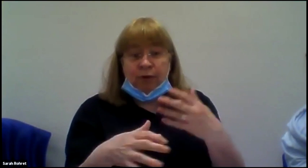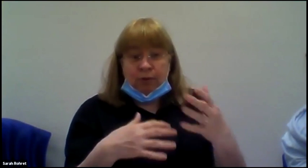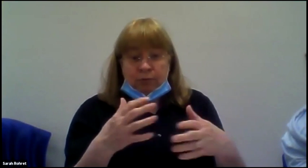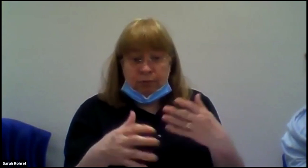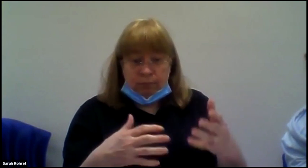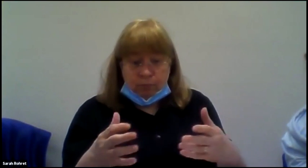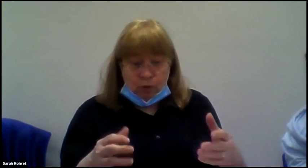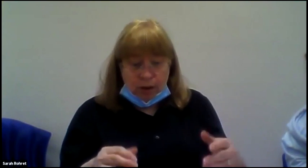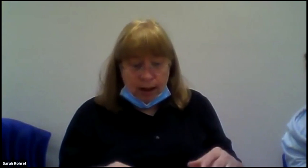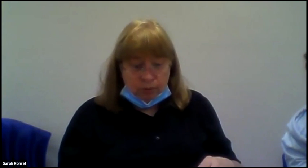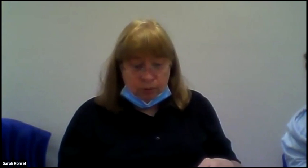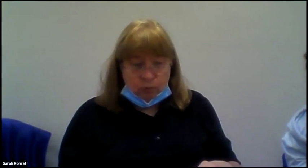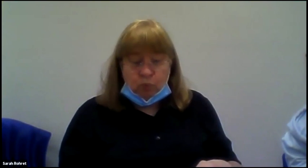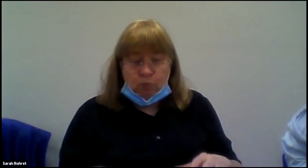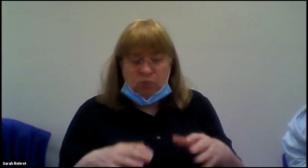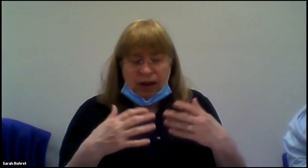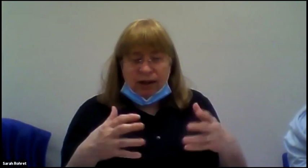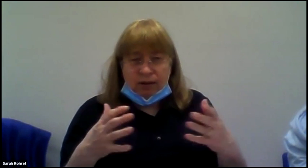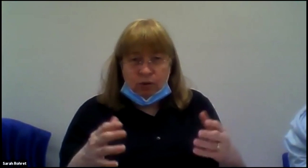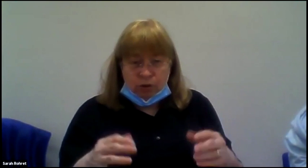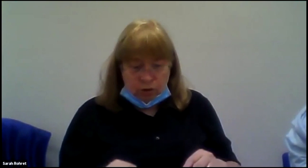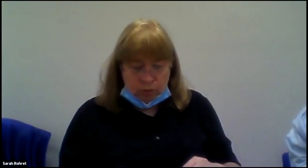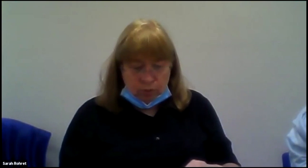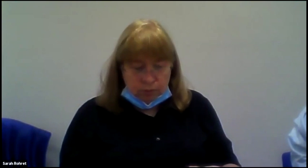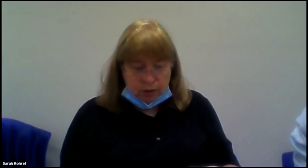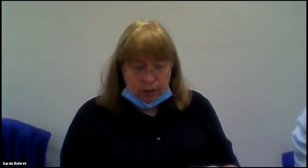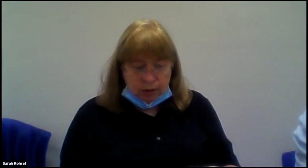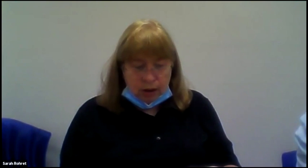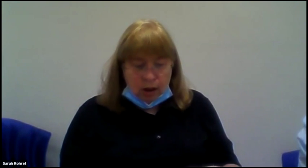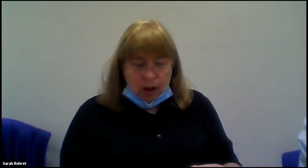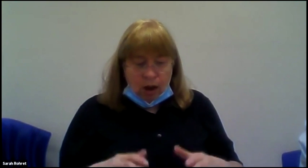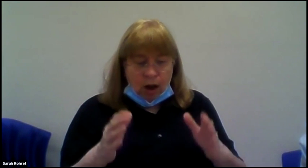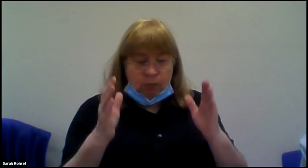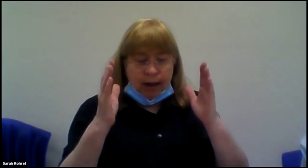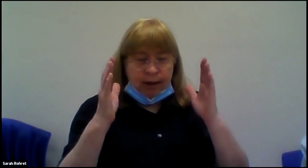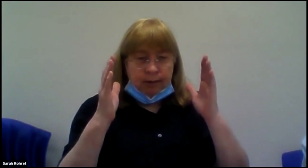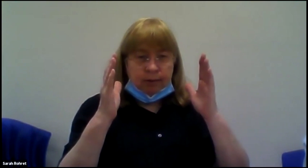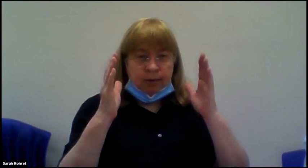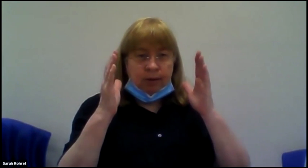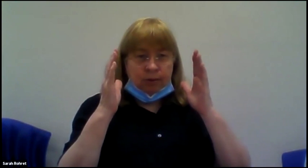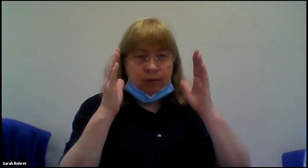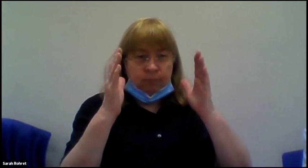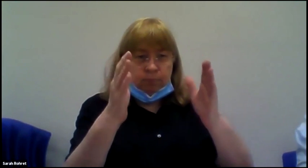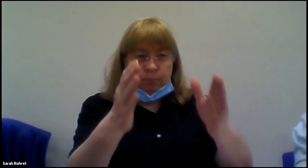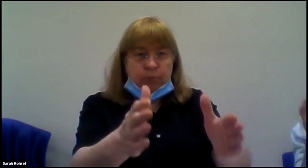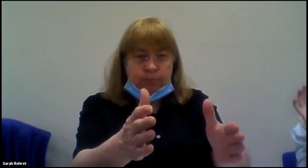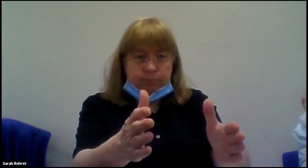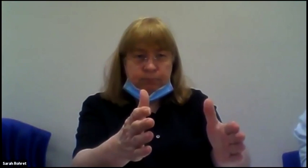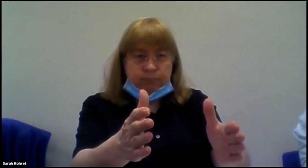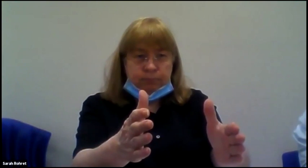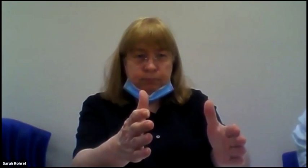feel more natural, easier to do. Hallway is just